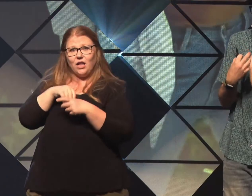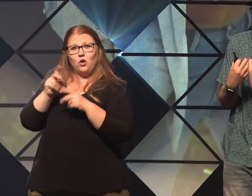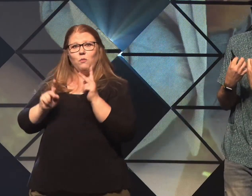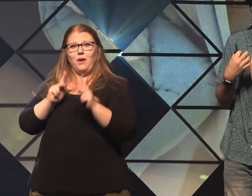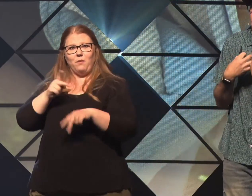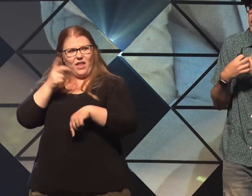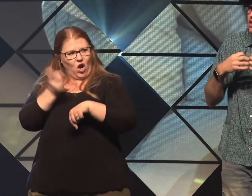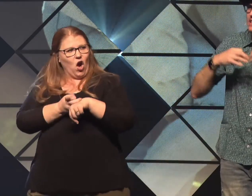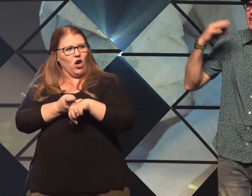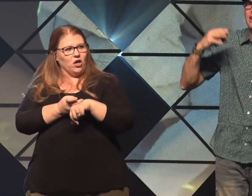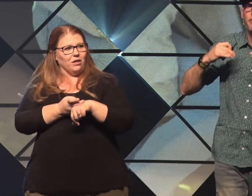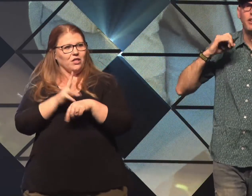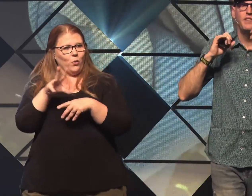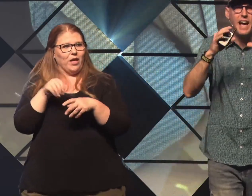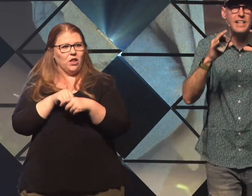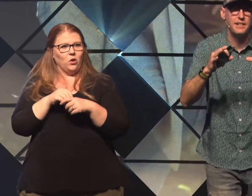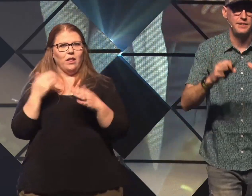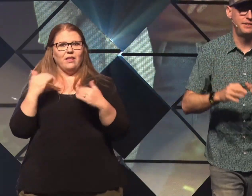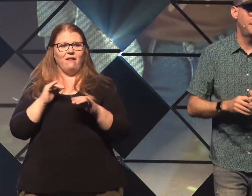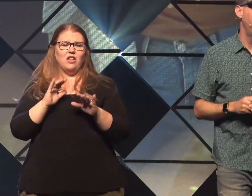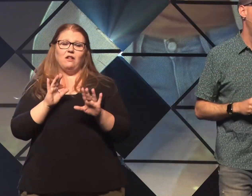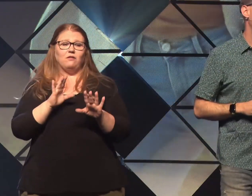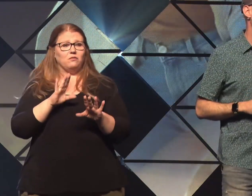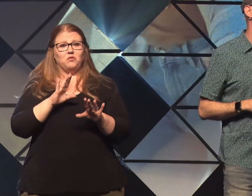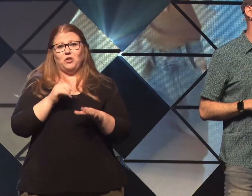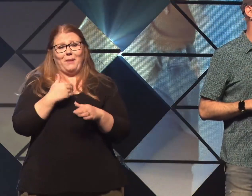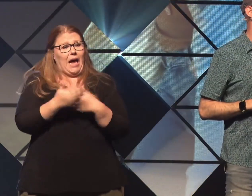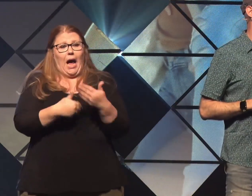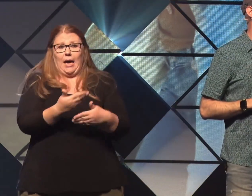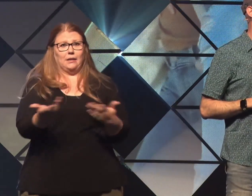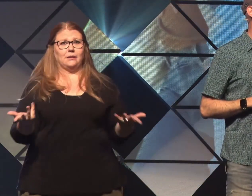hard and difficult to include just at the level of kindness.